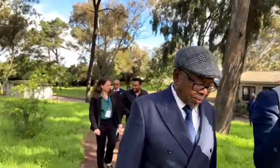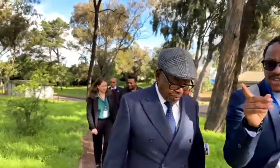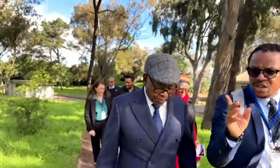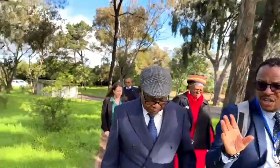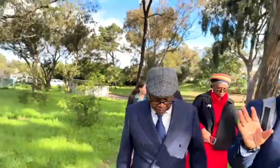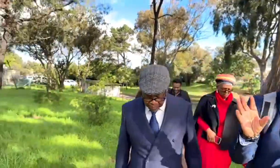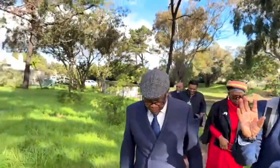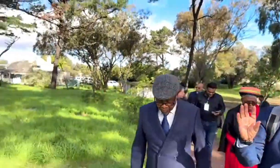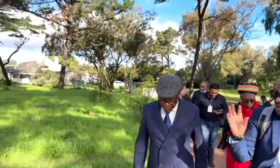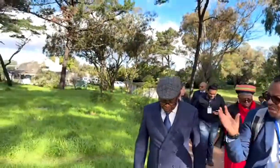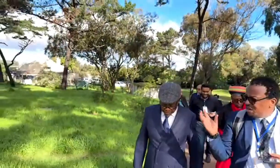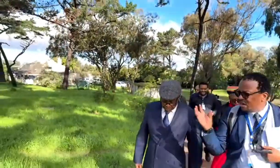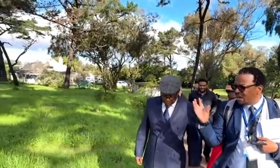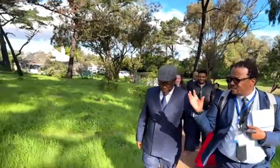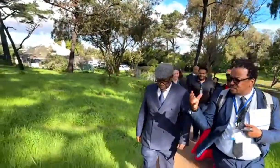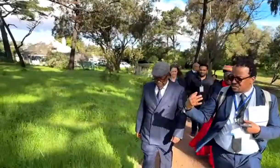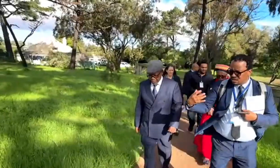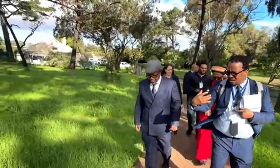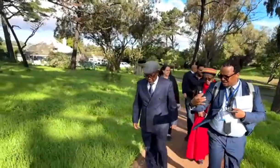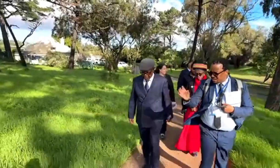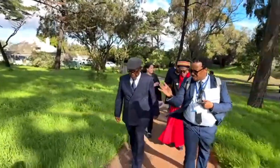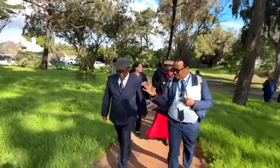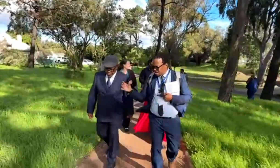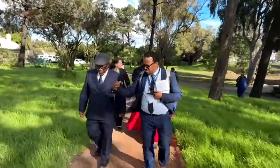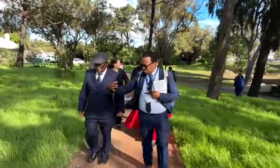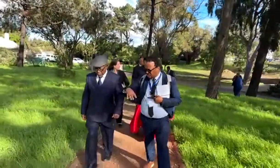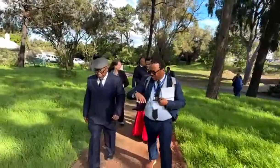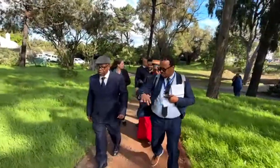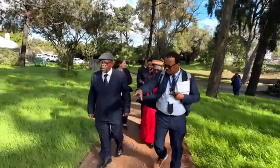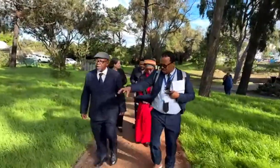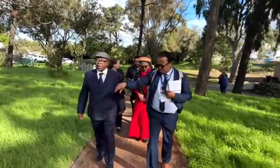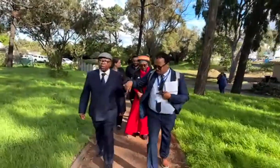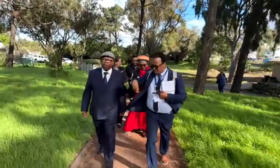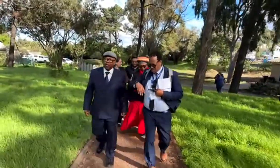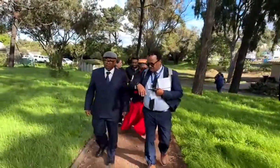ask for a picture. It's very nice. It's like a second.